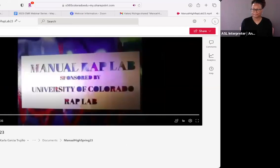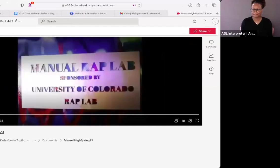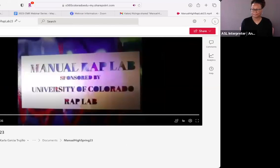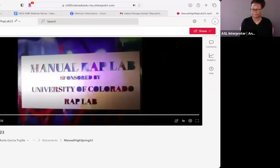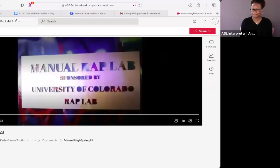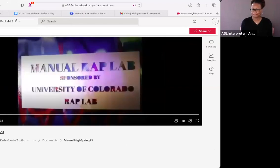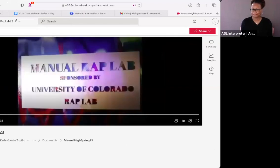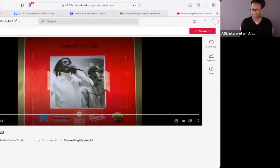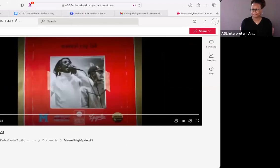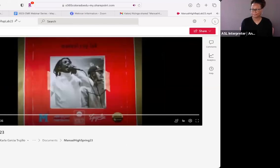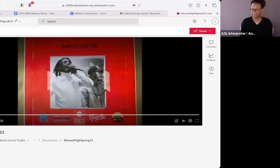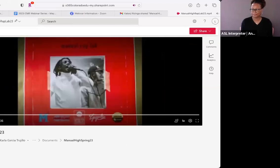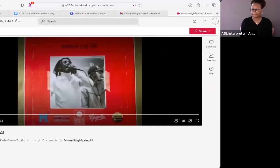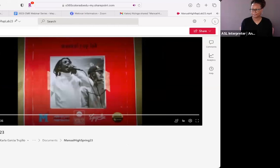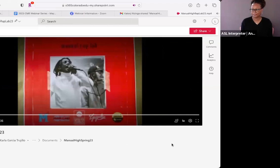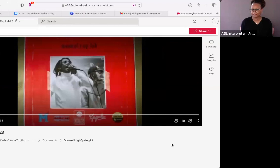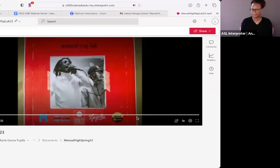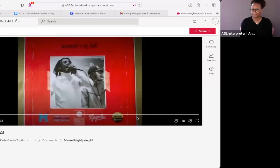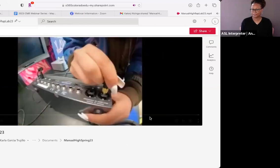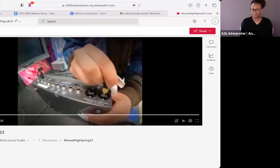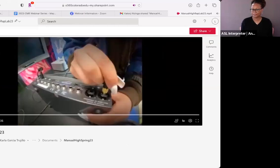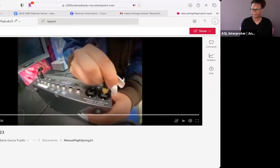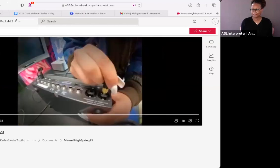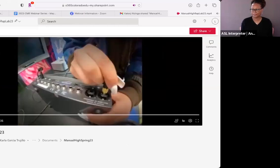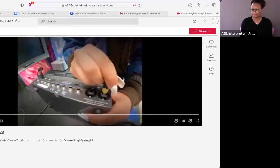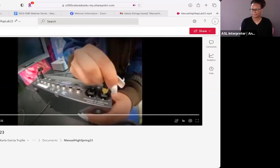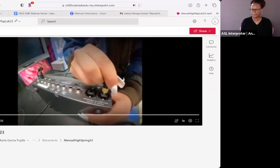Jonathan, can you mute yourself? All right, let's see.